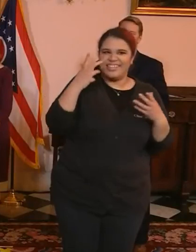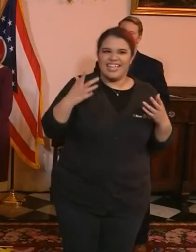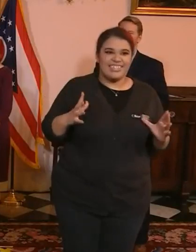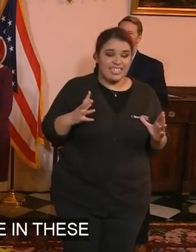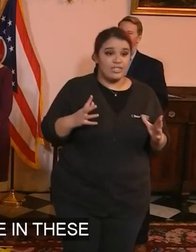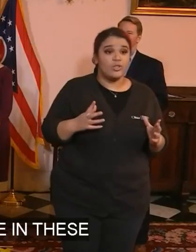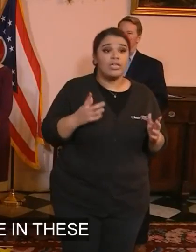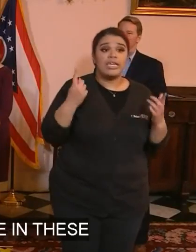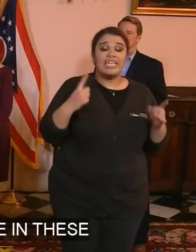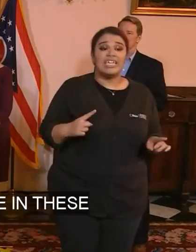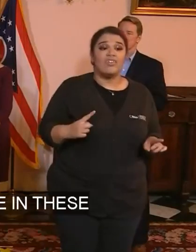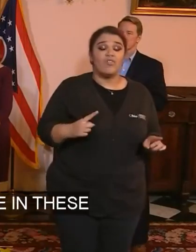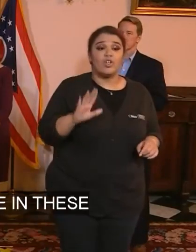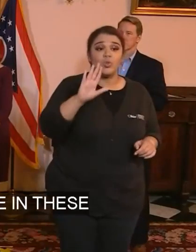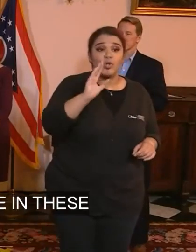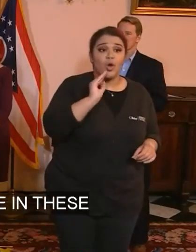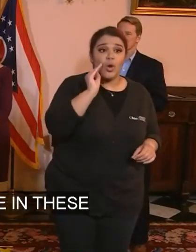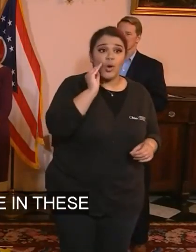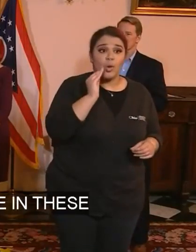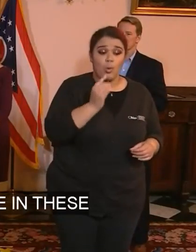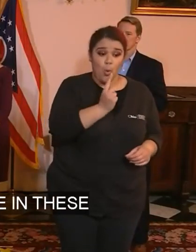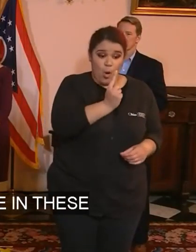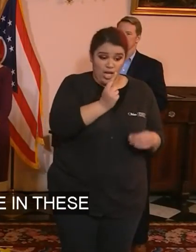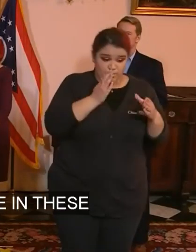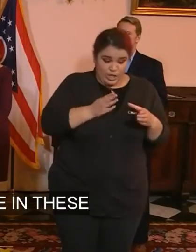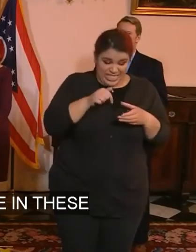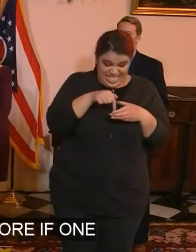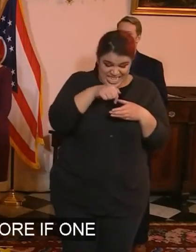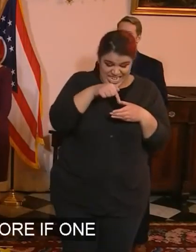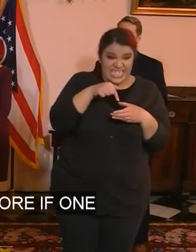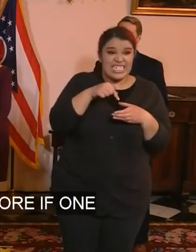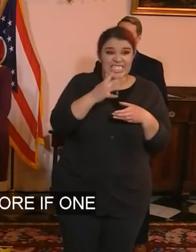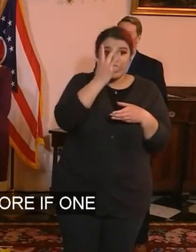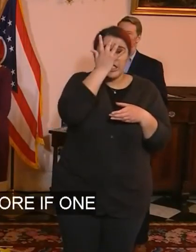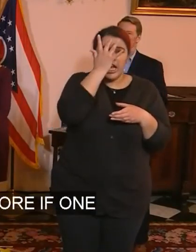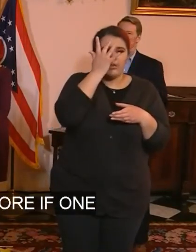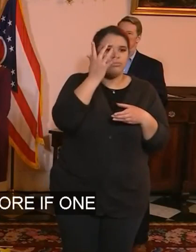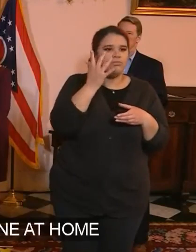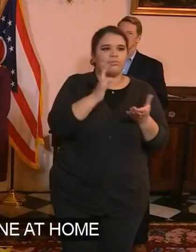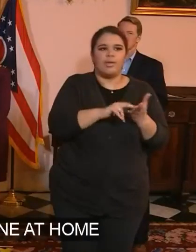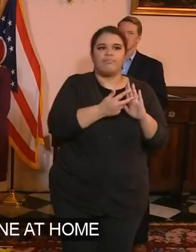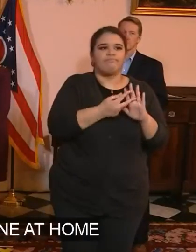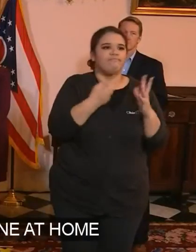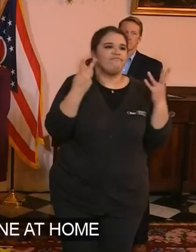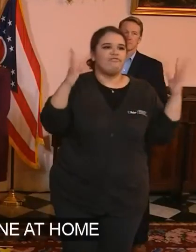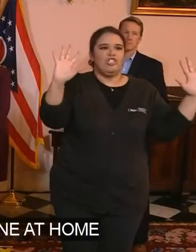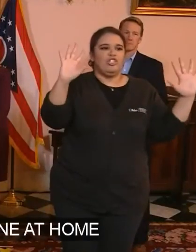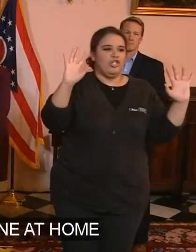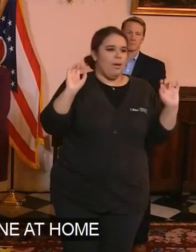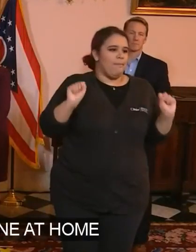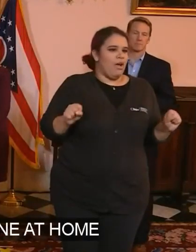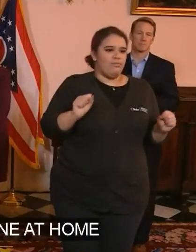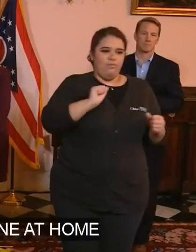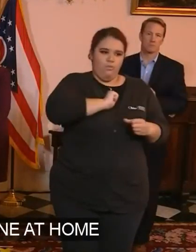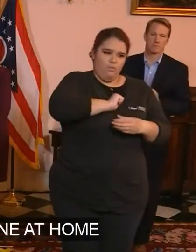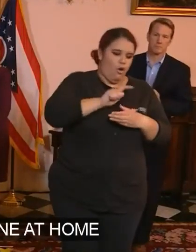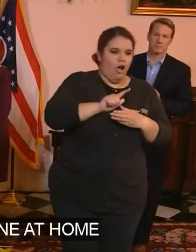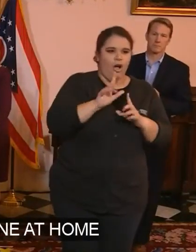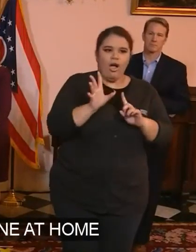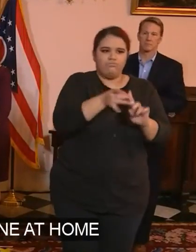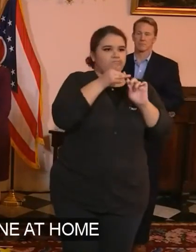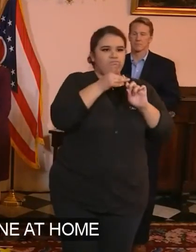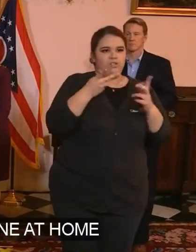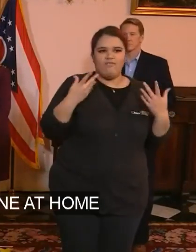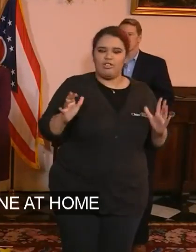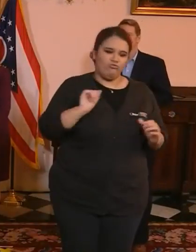sick, act as if everyone at home is sick. Just assume that. Assume you all have it and all stay home together.